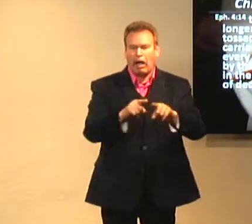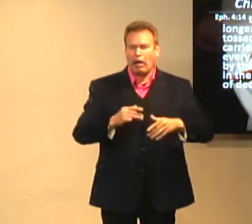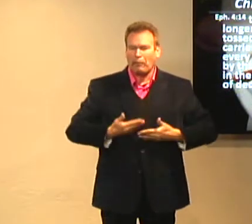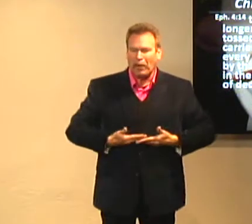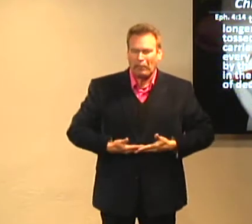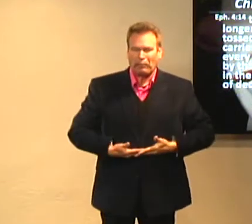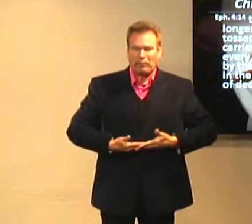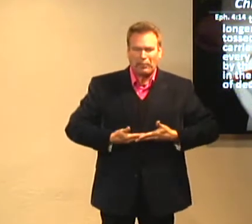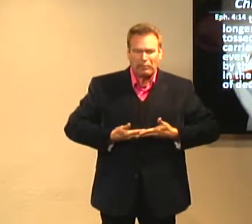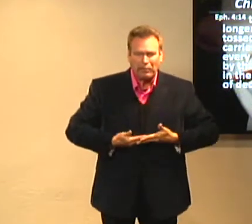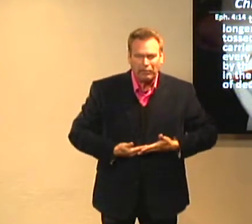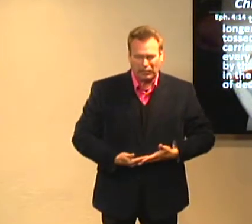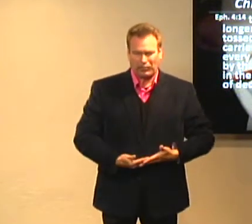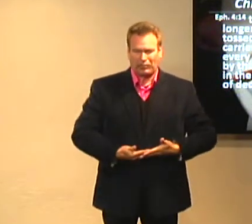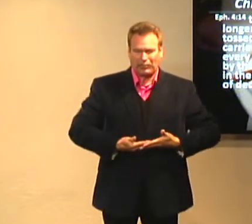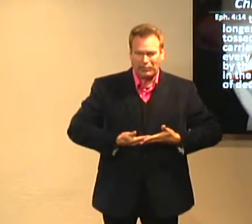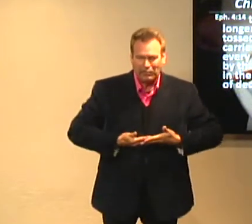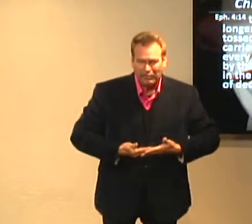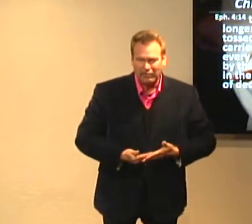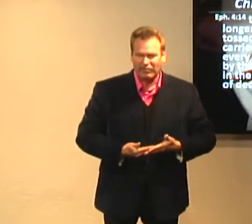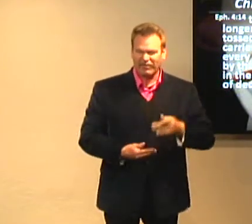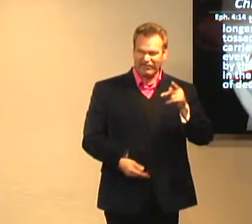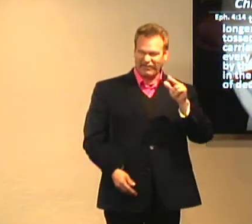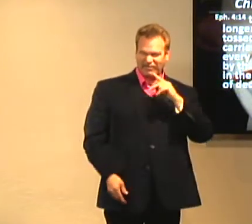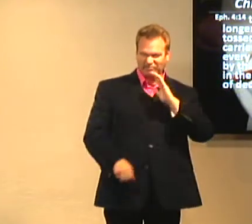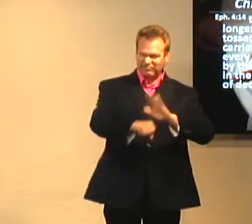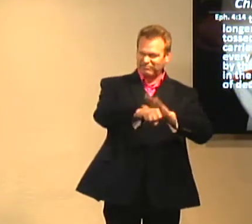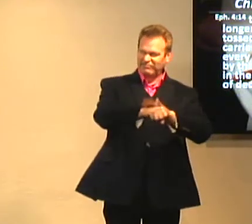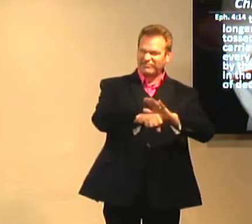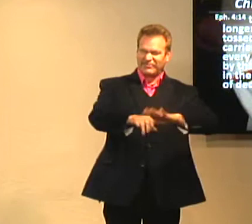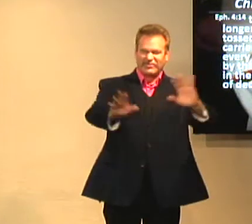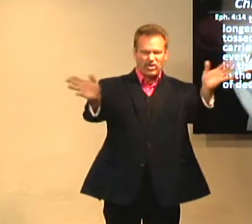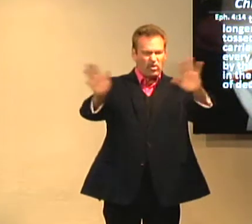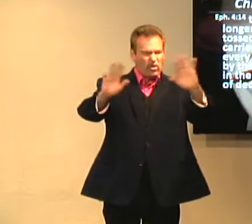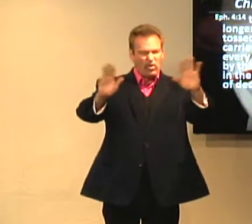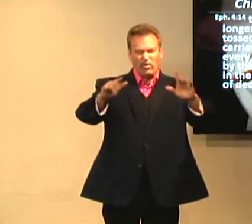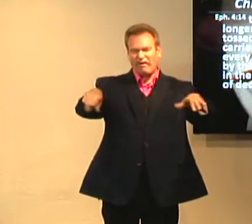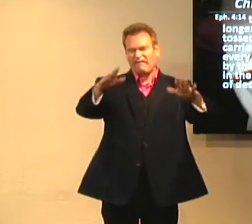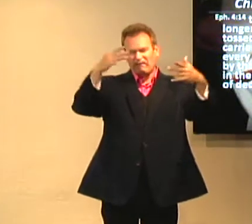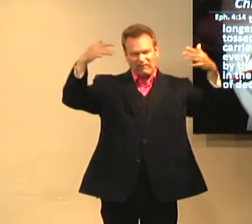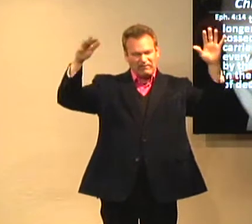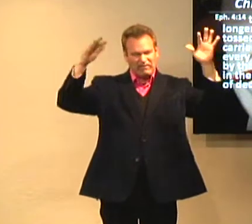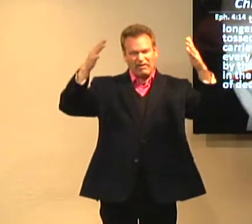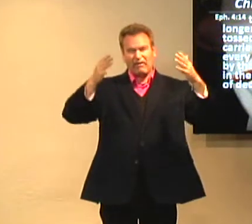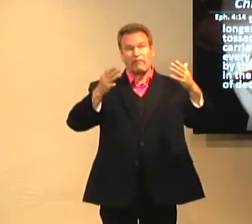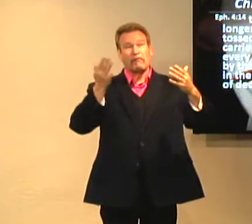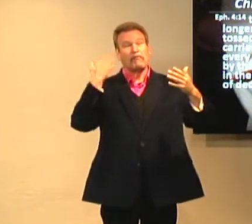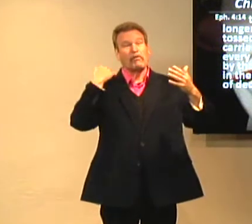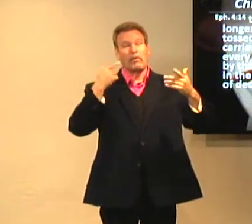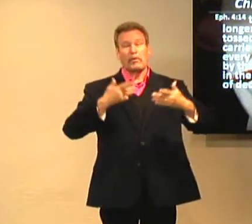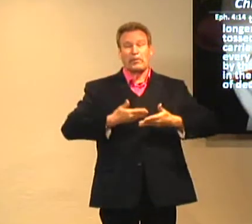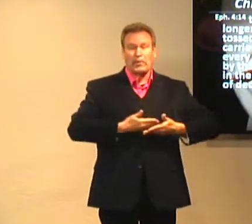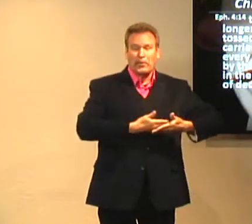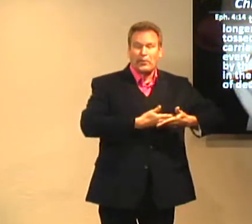this immature lifestyle. You know, children, you need to warn them and always look out for